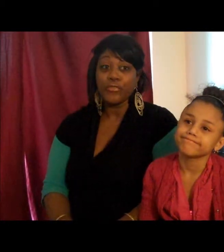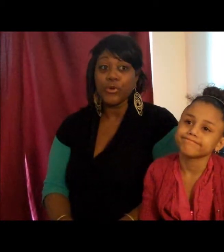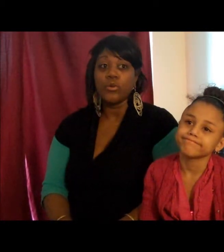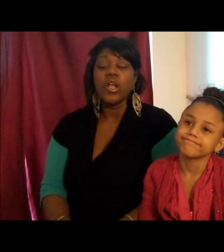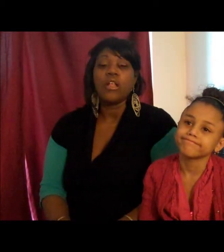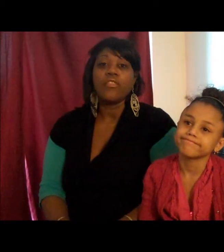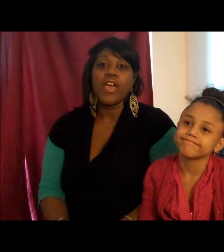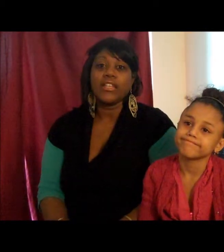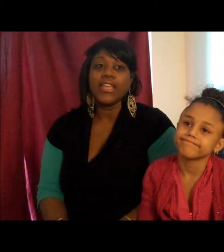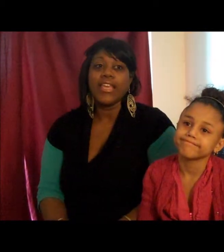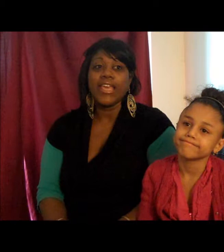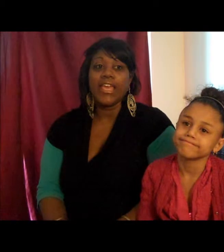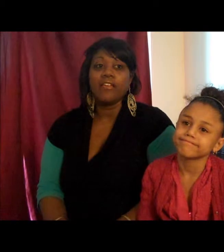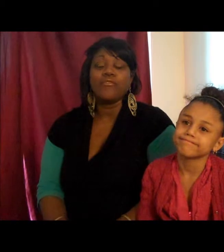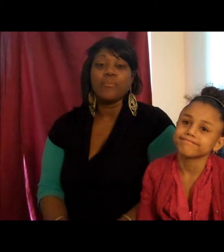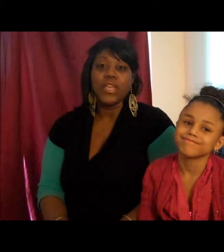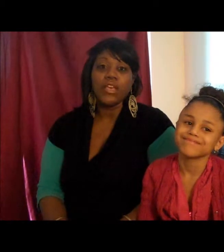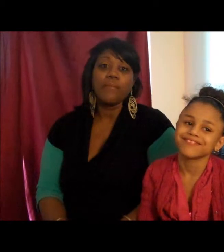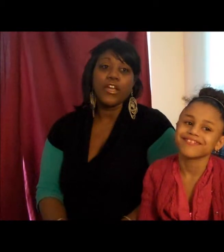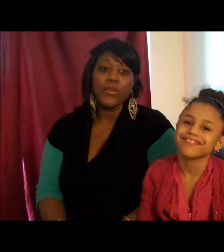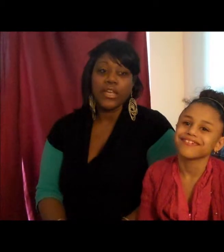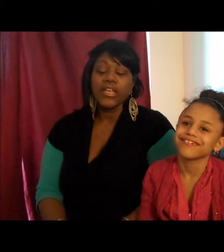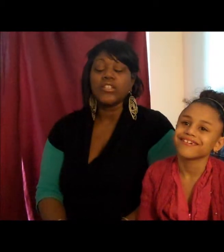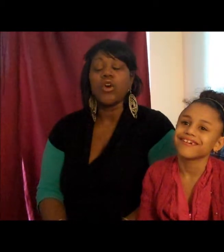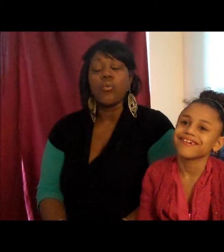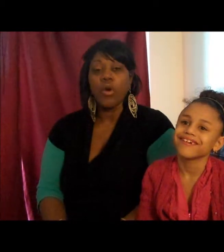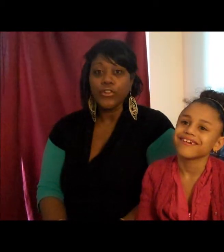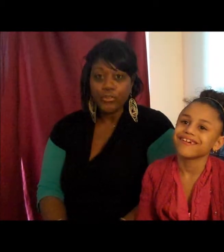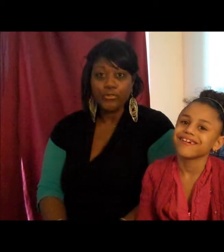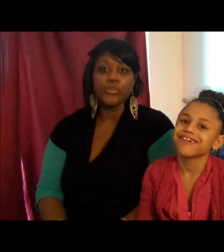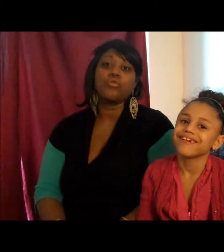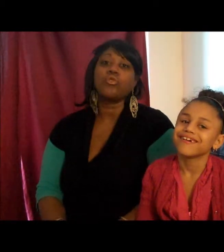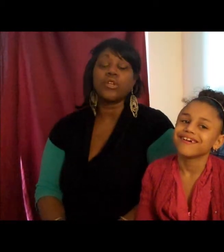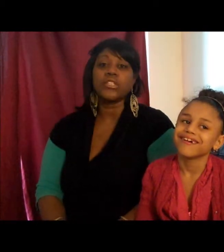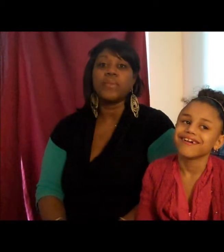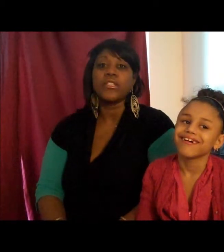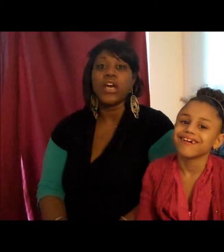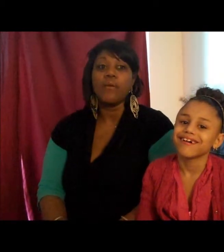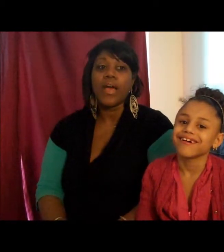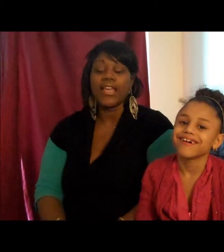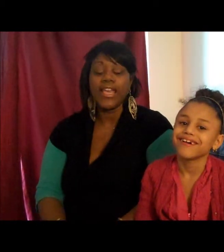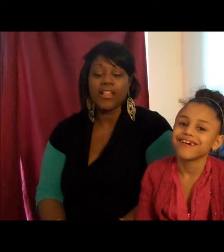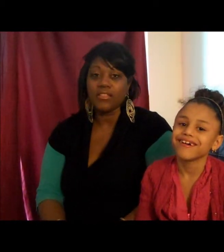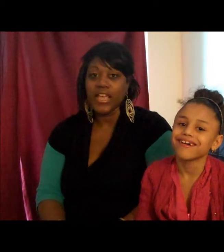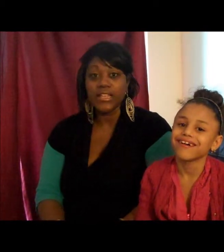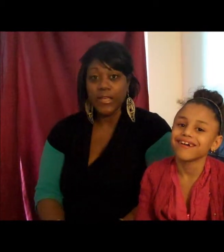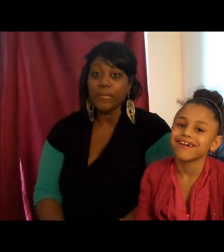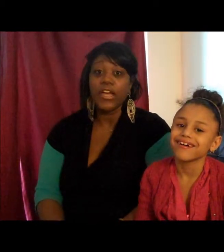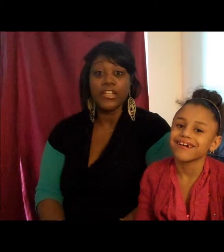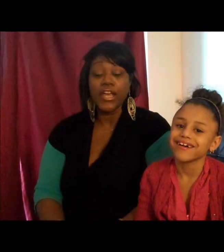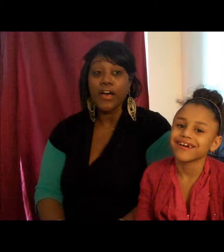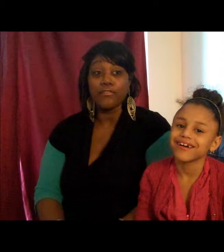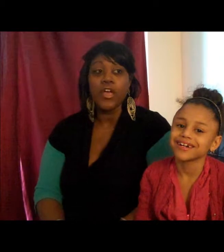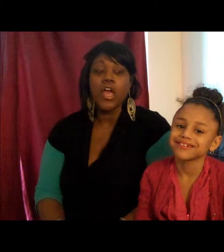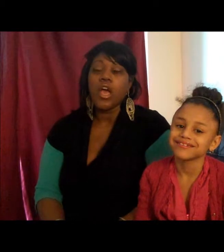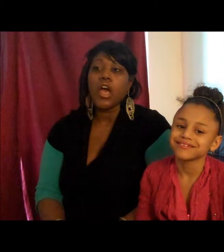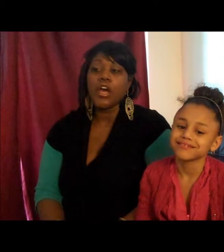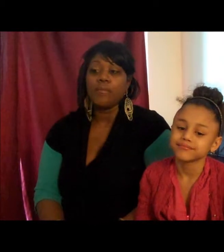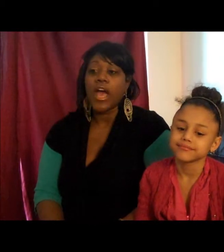that they gave me and my grandkids a wonderful Christmas. I can't thank them enough. I